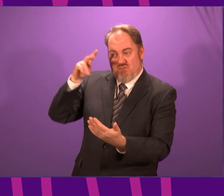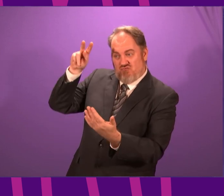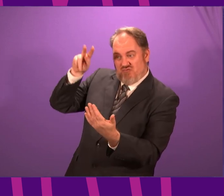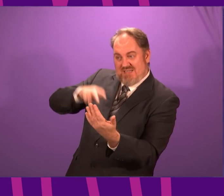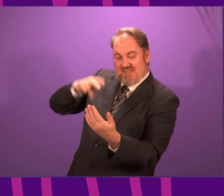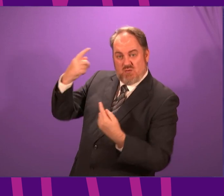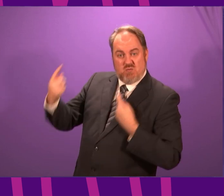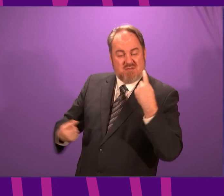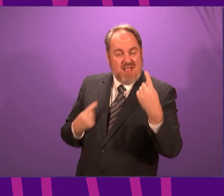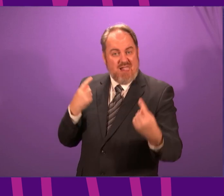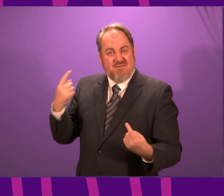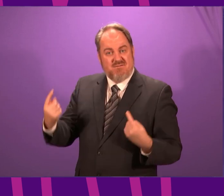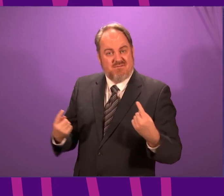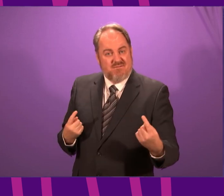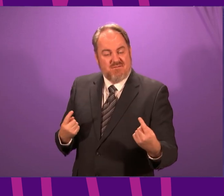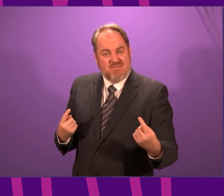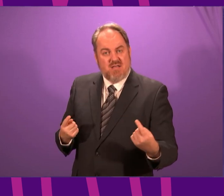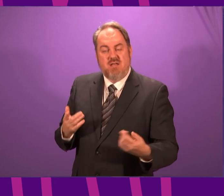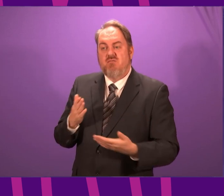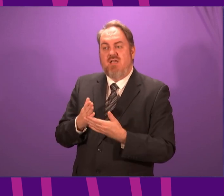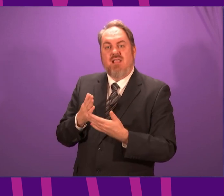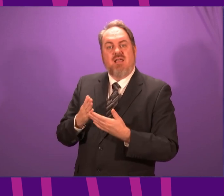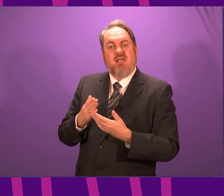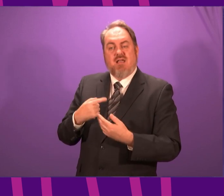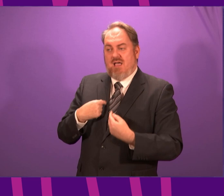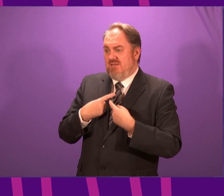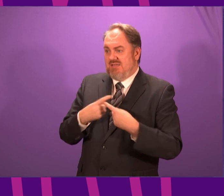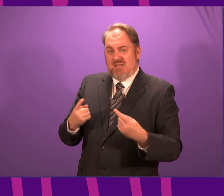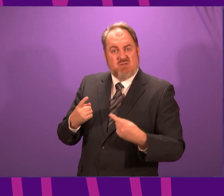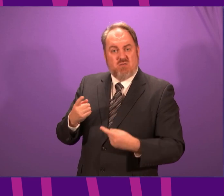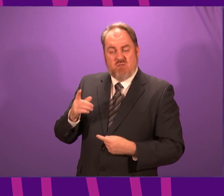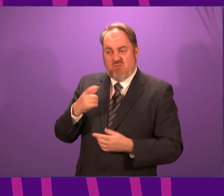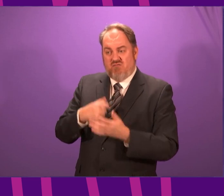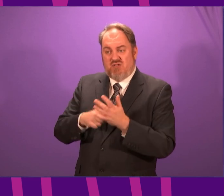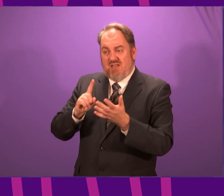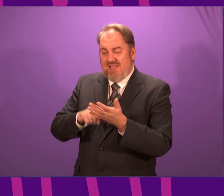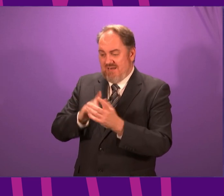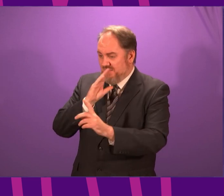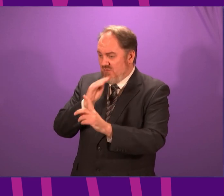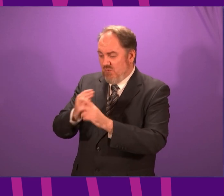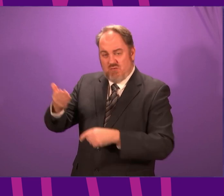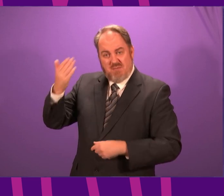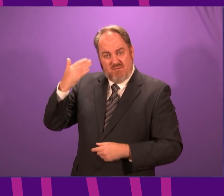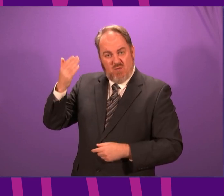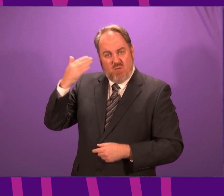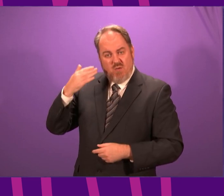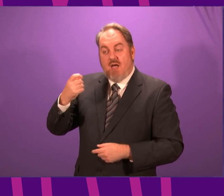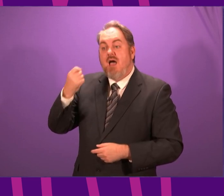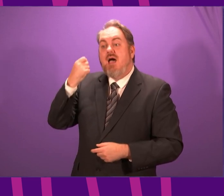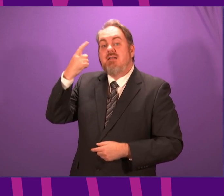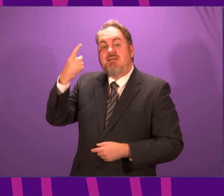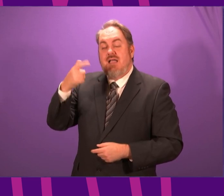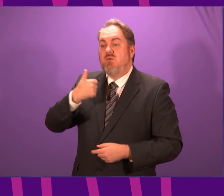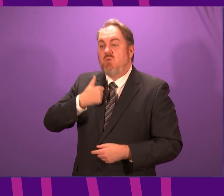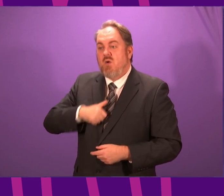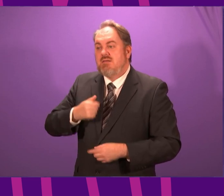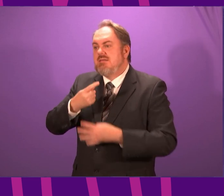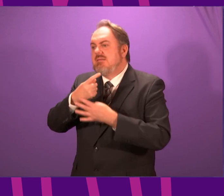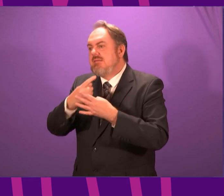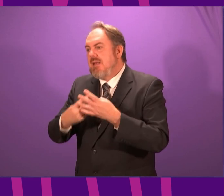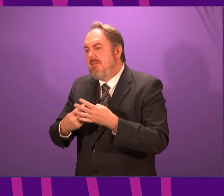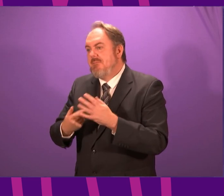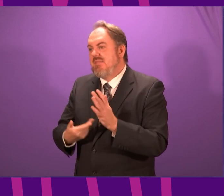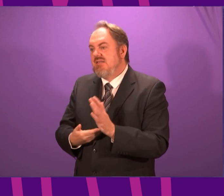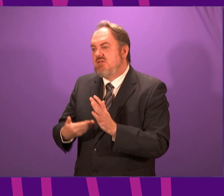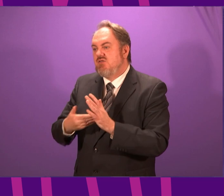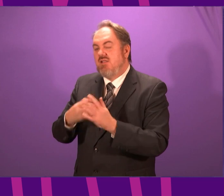neighbourhood. Some of the evidence that is asked for, I said this to Richard Leonard when we met last week, I understand the call for that, but some of the